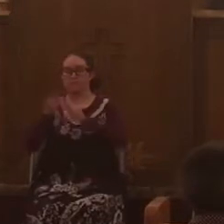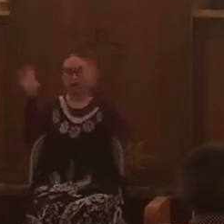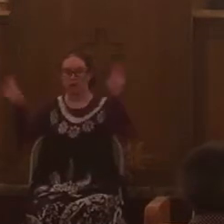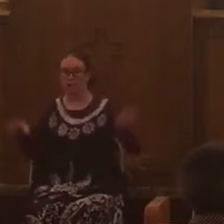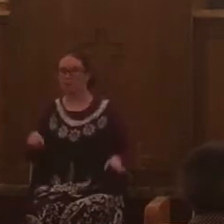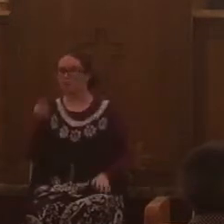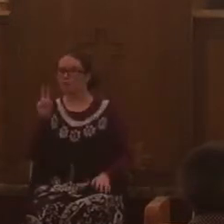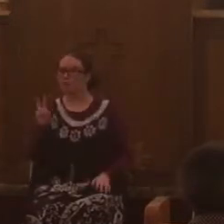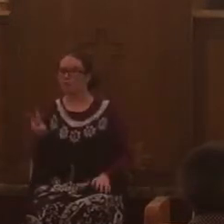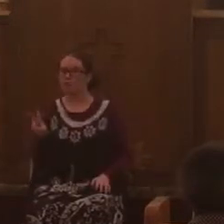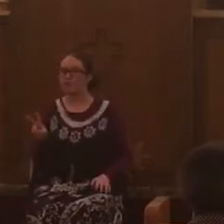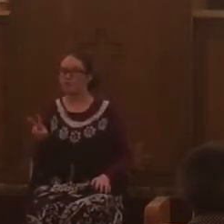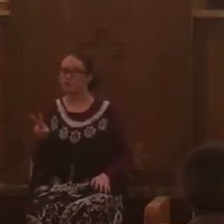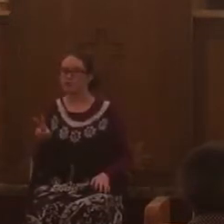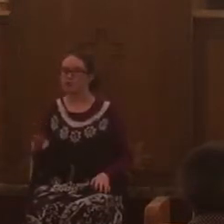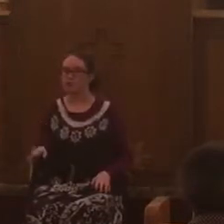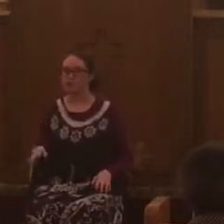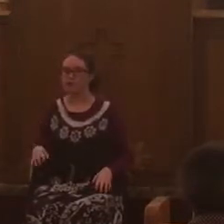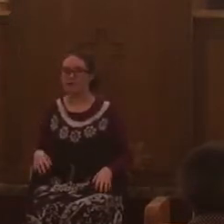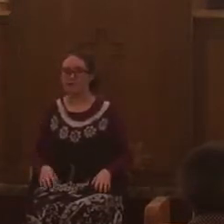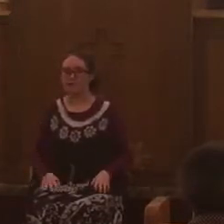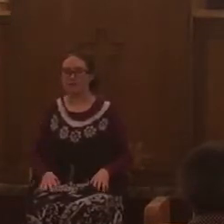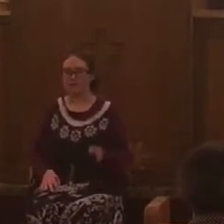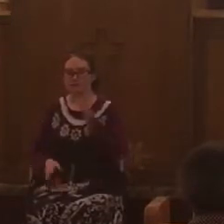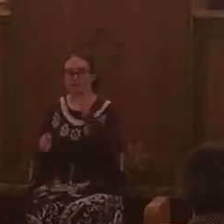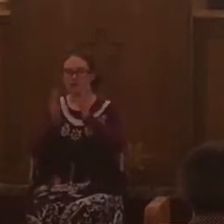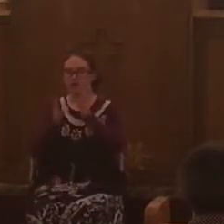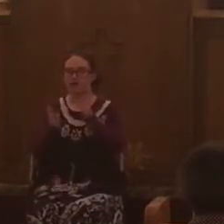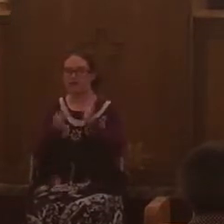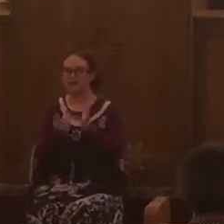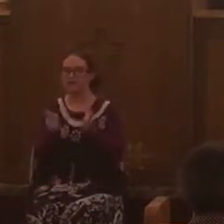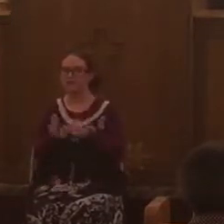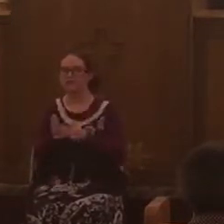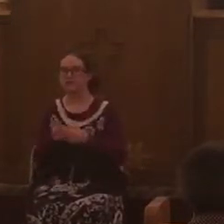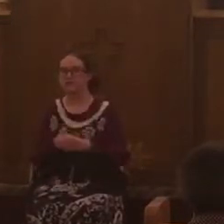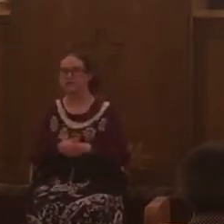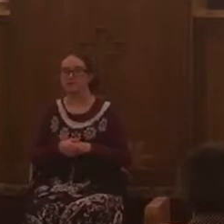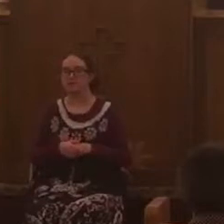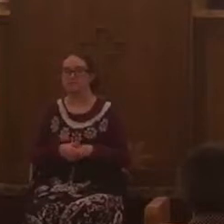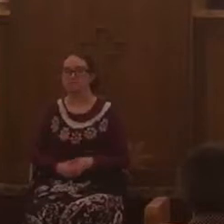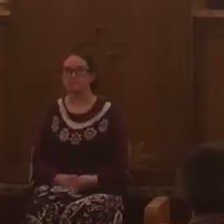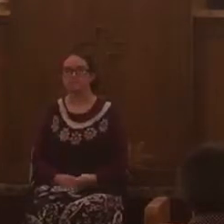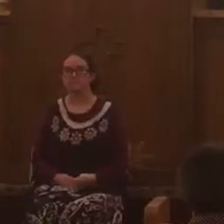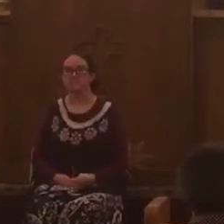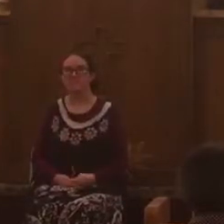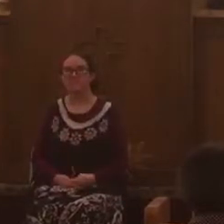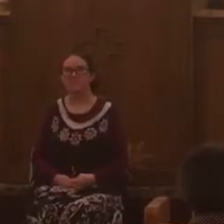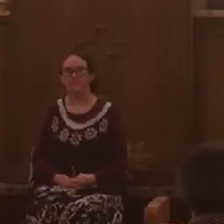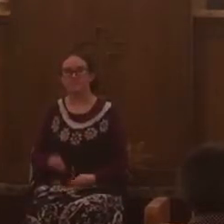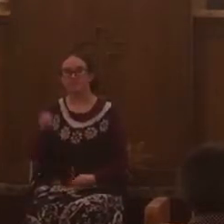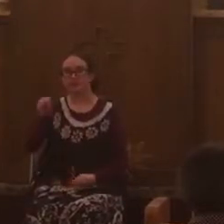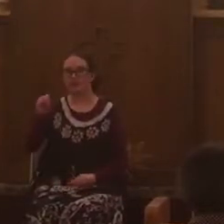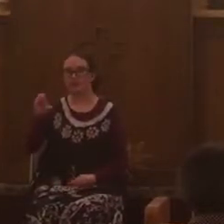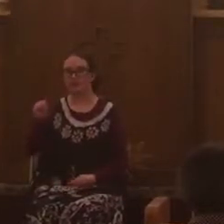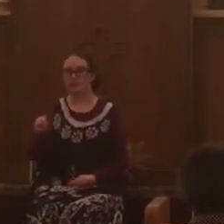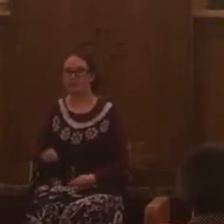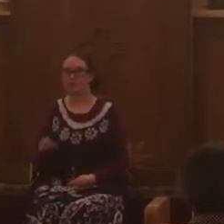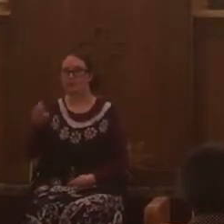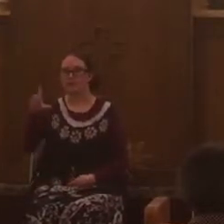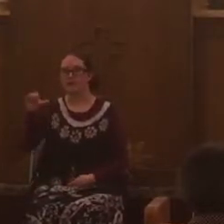this transformation comes. And he begins to glow, literally glow. His clothes were